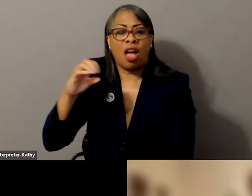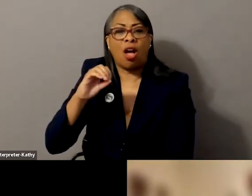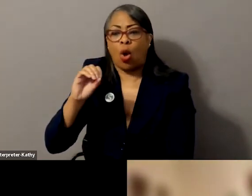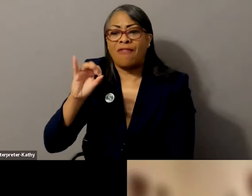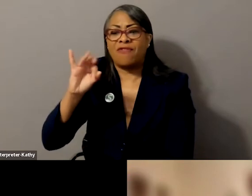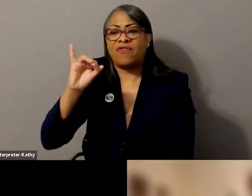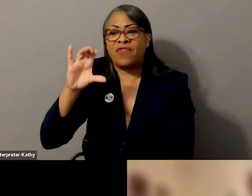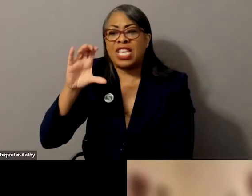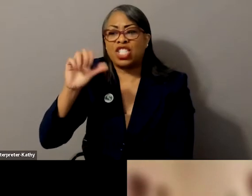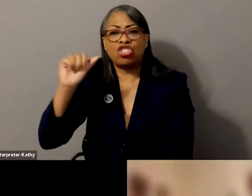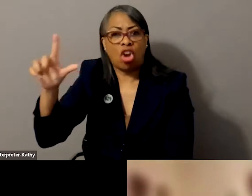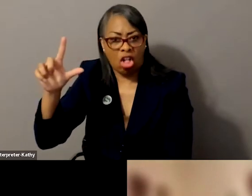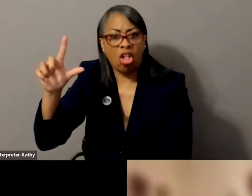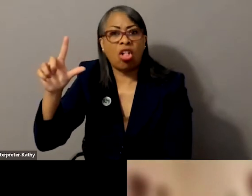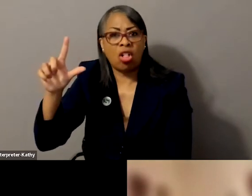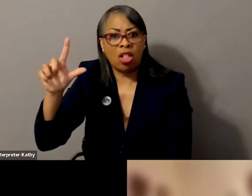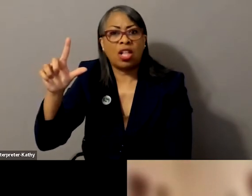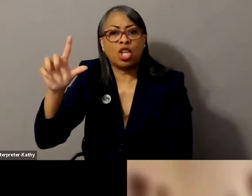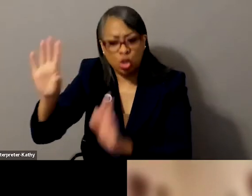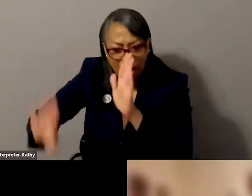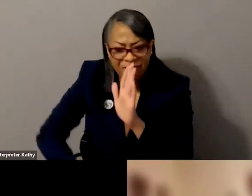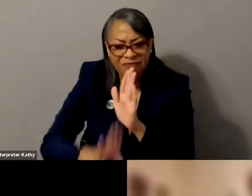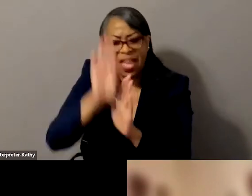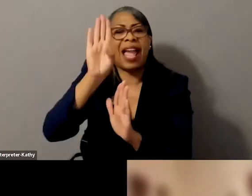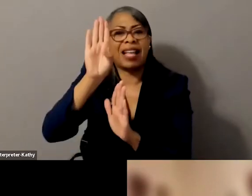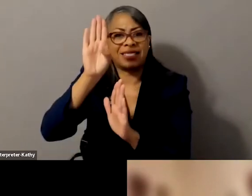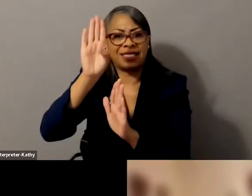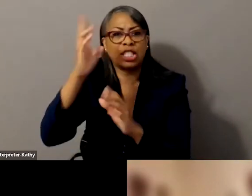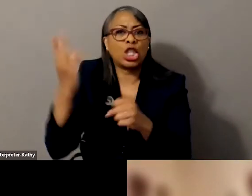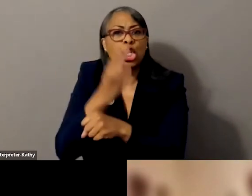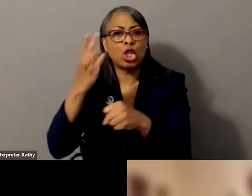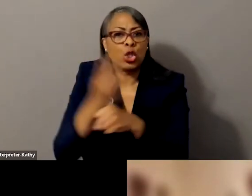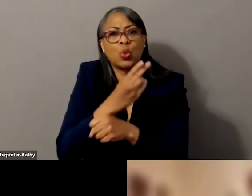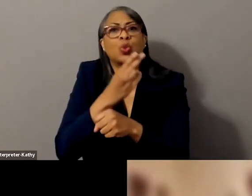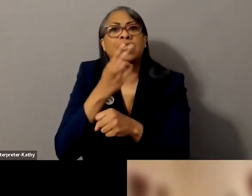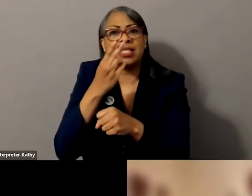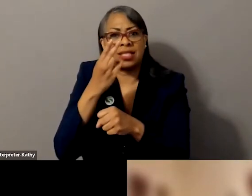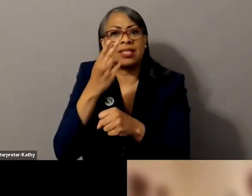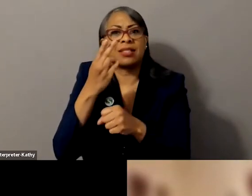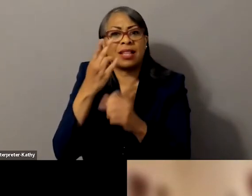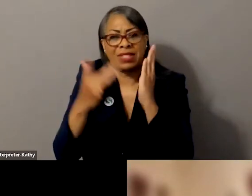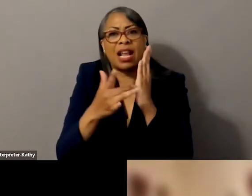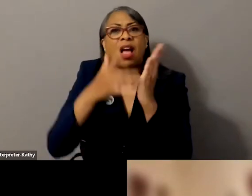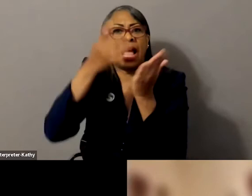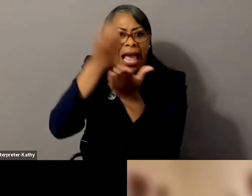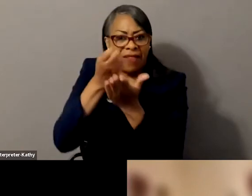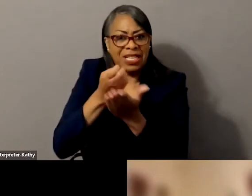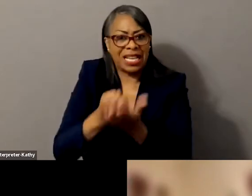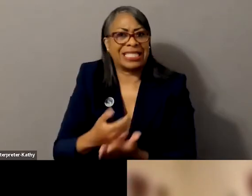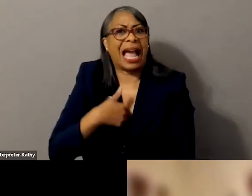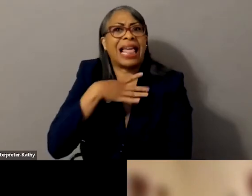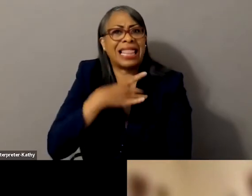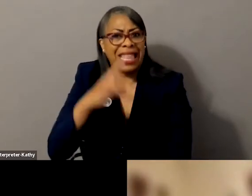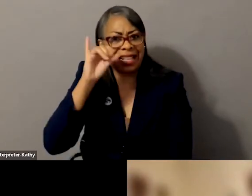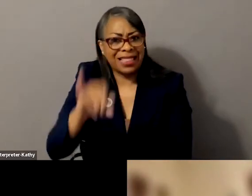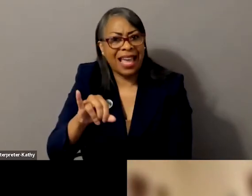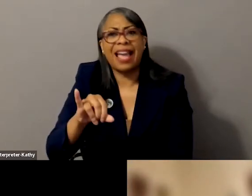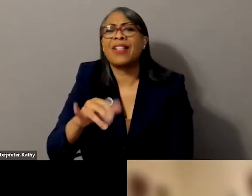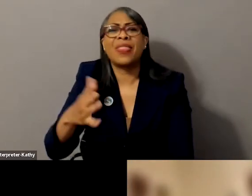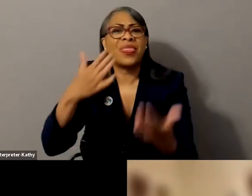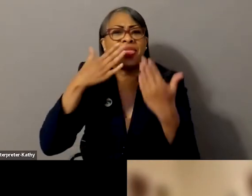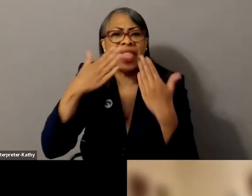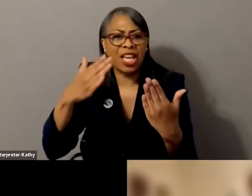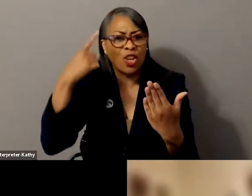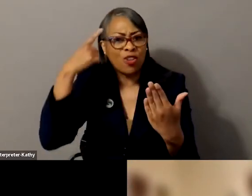to advance the use of scientifically rigorous evidence. I like that. Thank you for making that